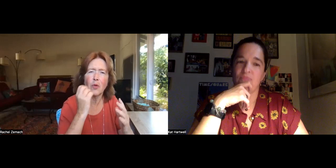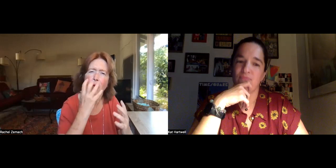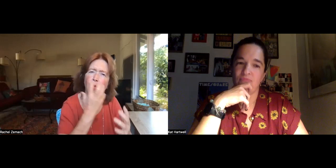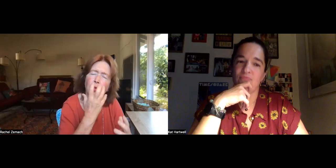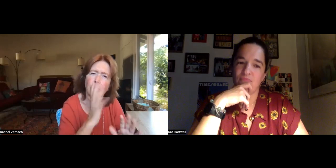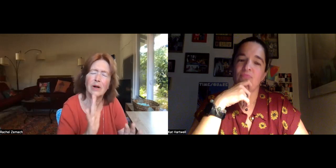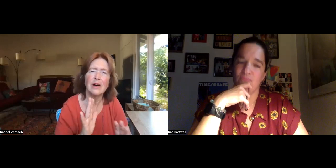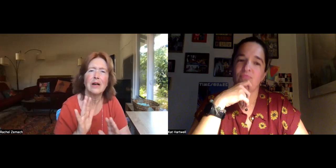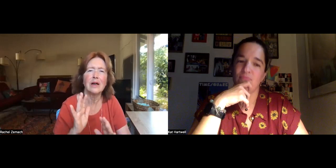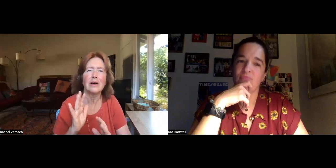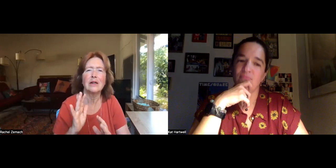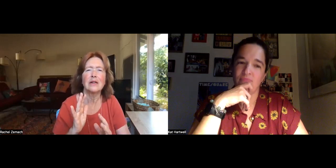So,